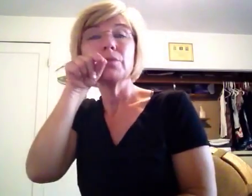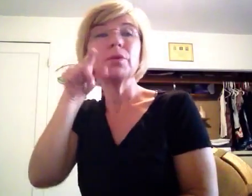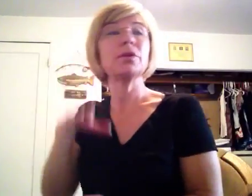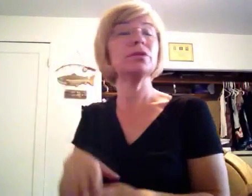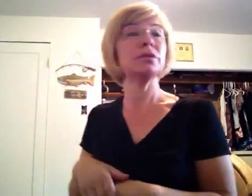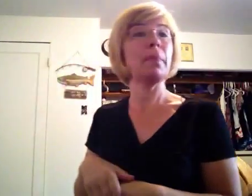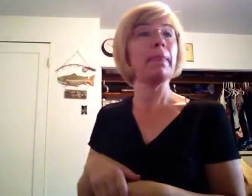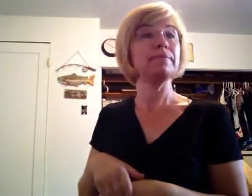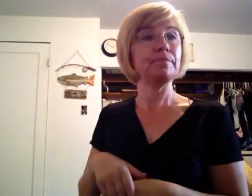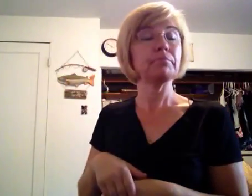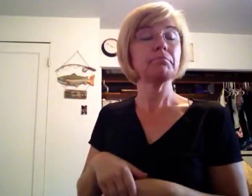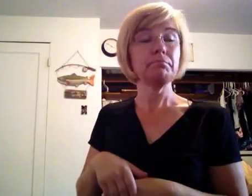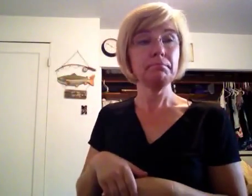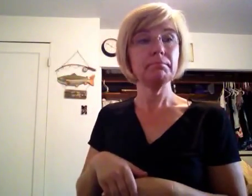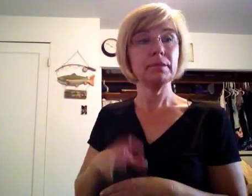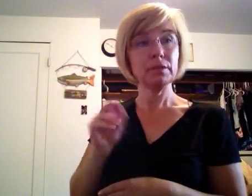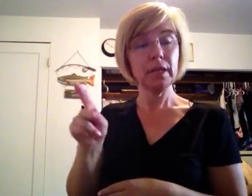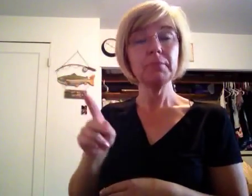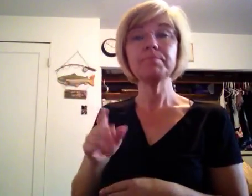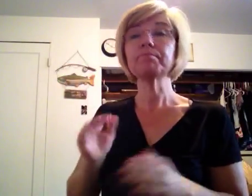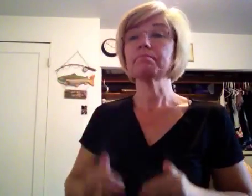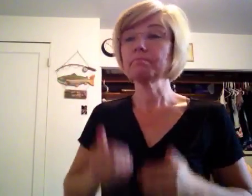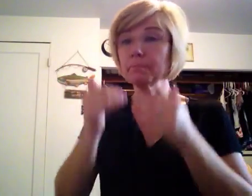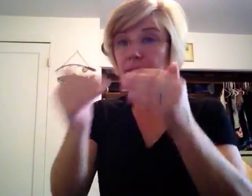Alright, the next part of the food chain is